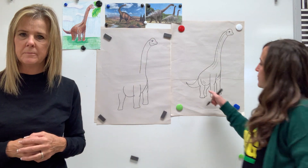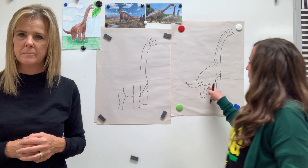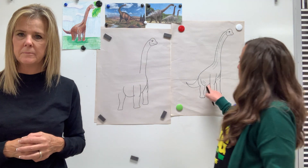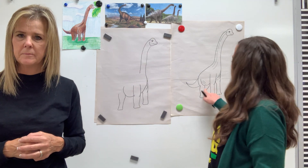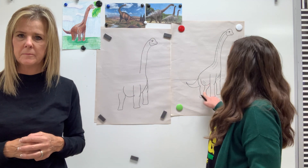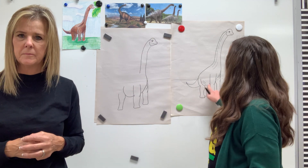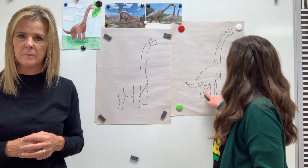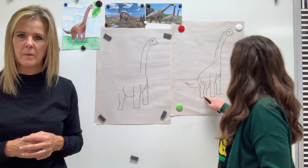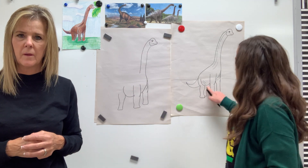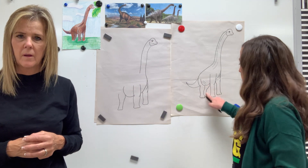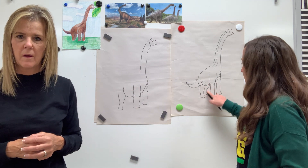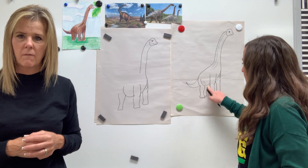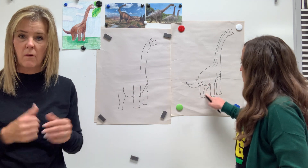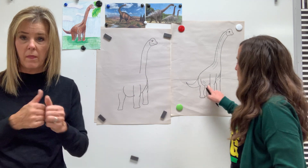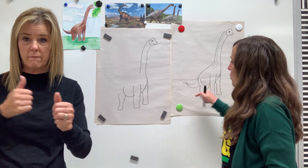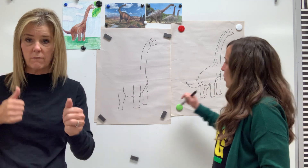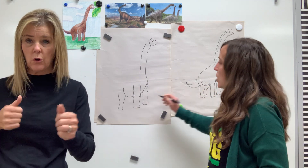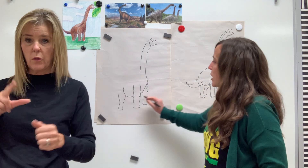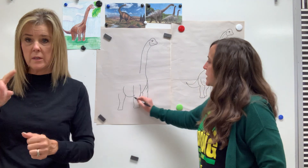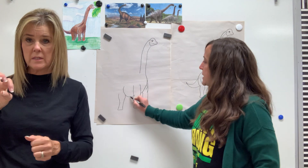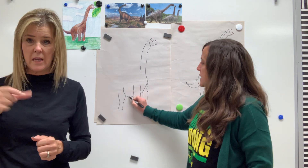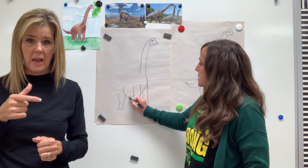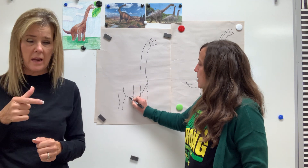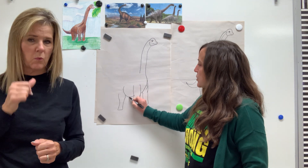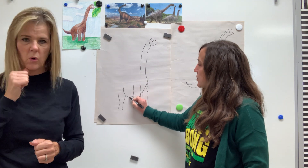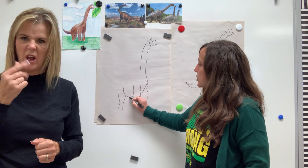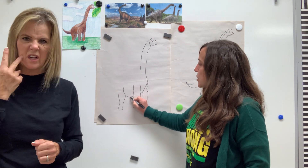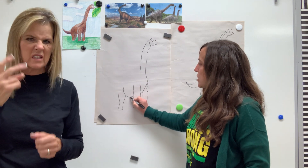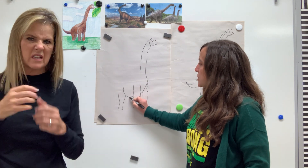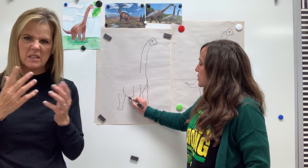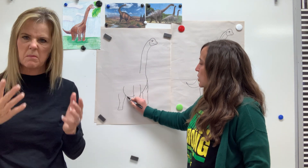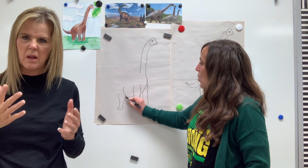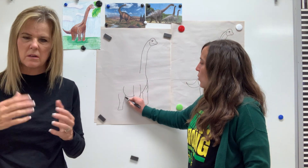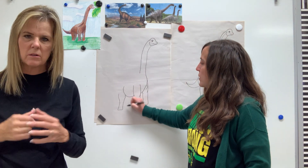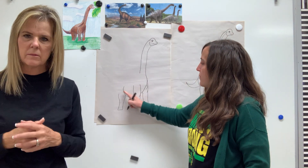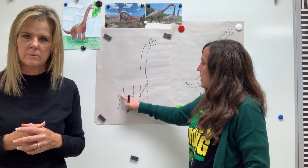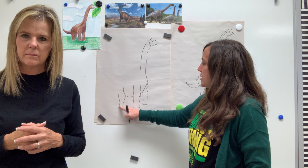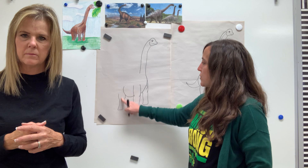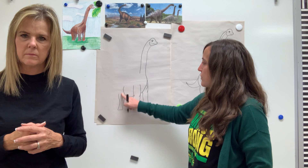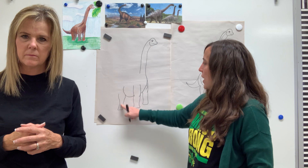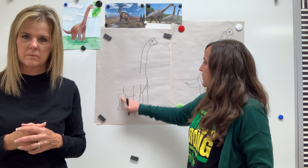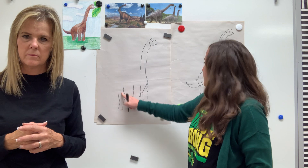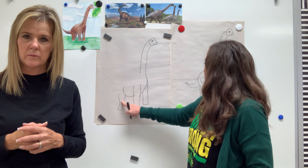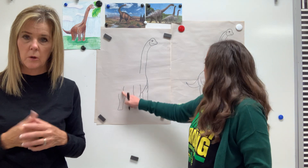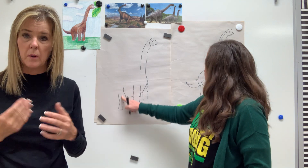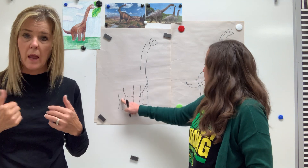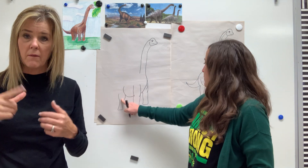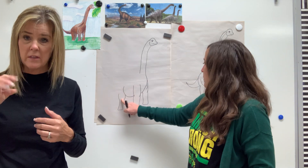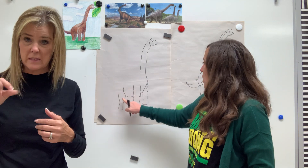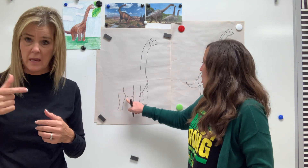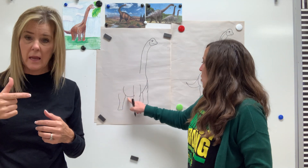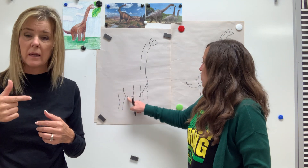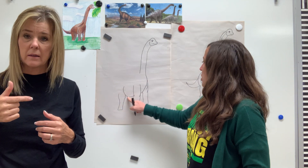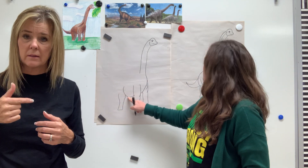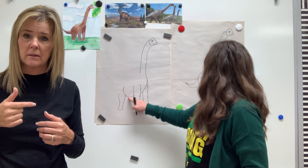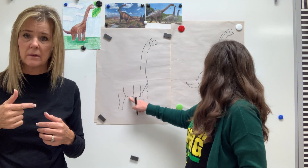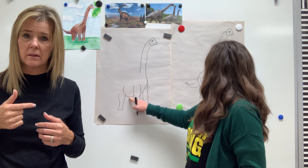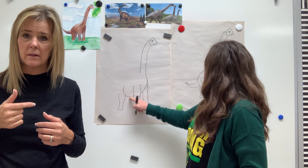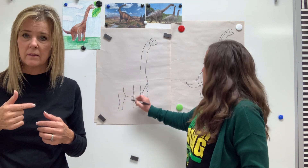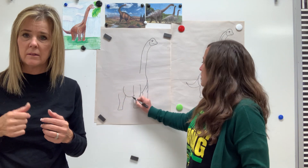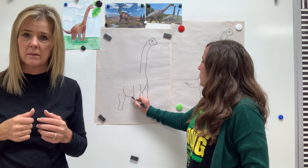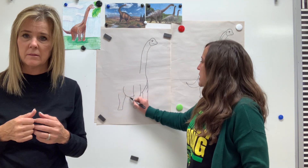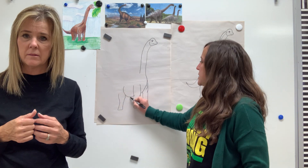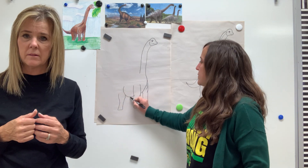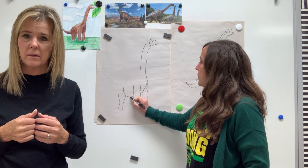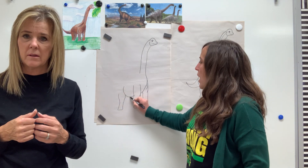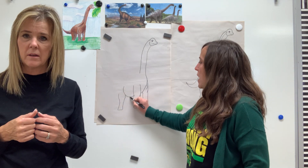For his very farthest leg, we're not gonna see as much. We're just gonna go in front. So we've got this leg right here. We're gonna go